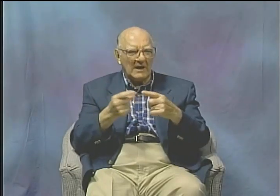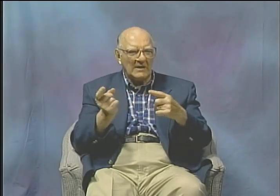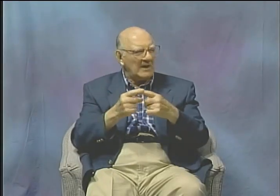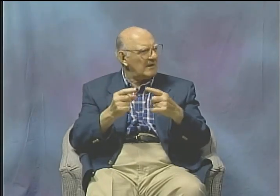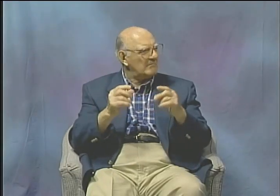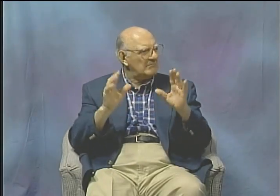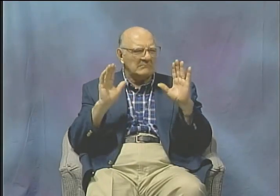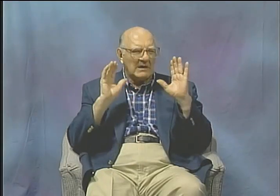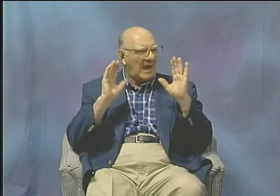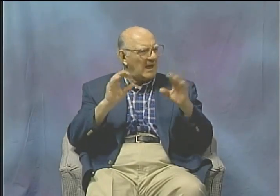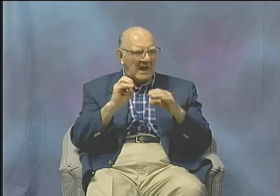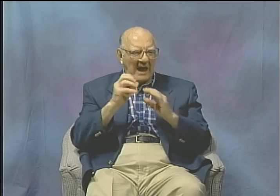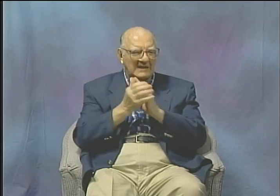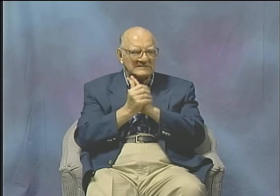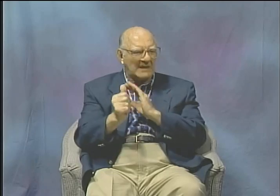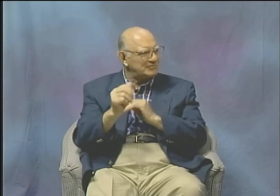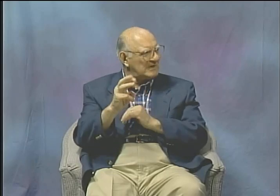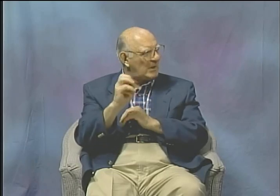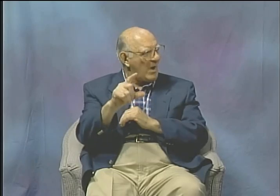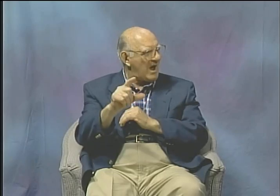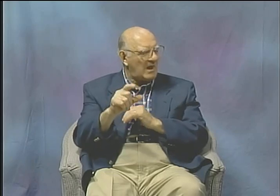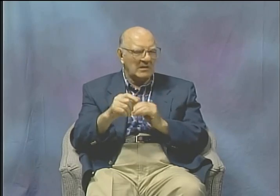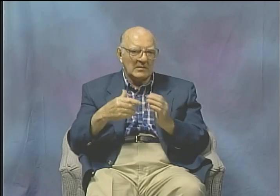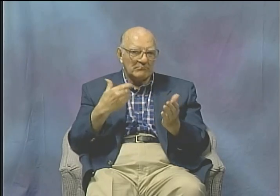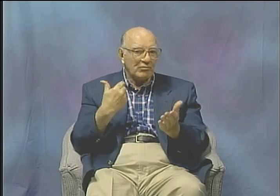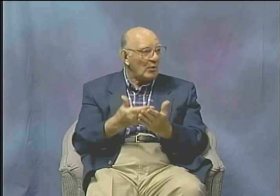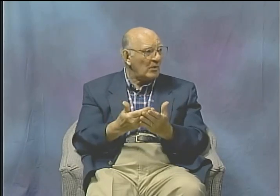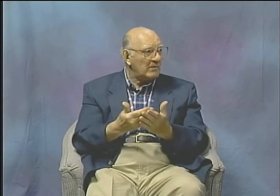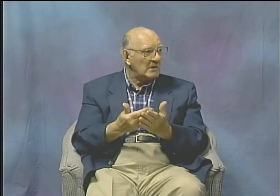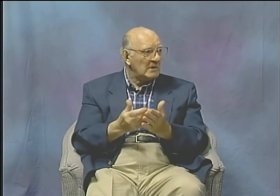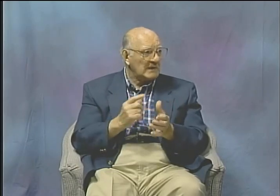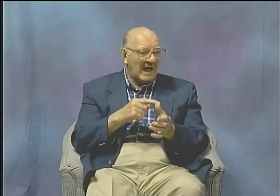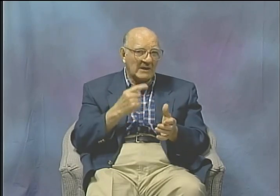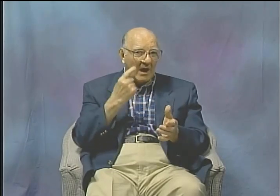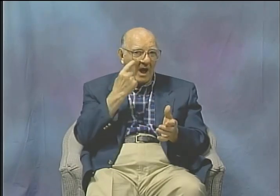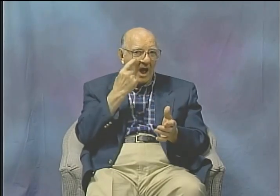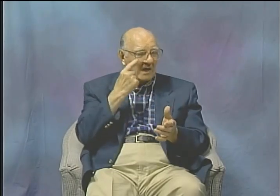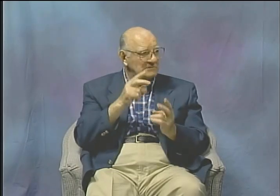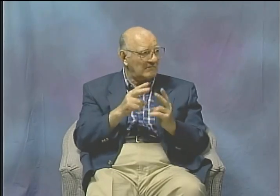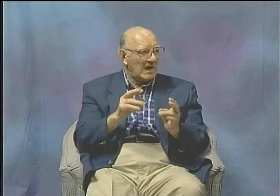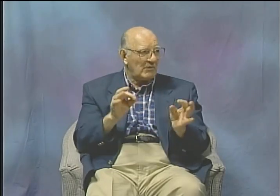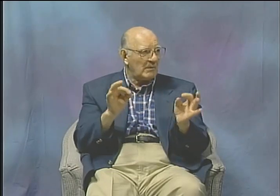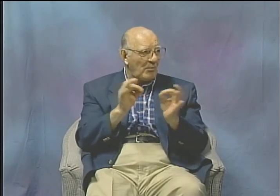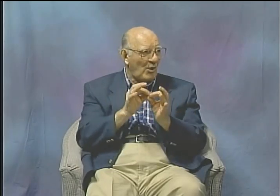hit exceptionally well, prove that eyes are very important.